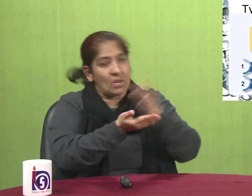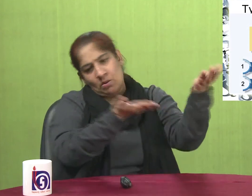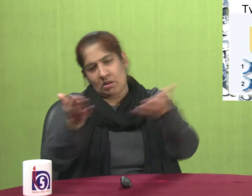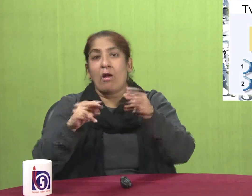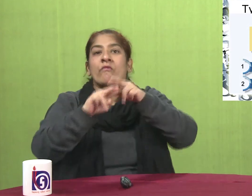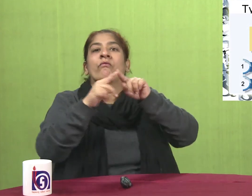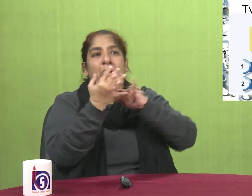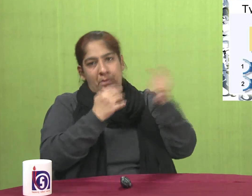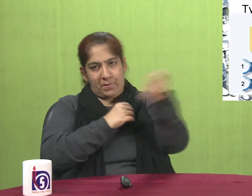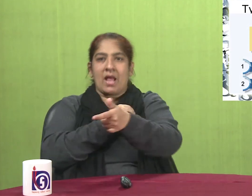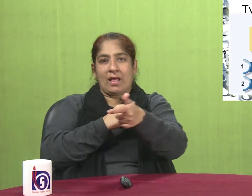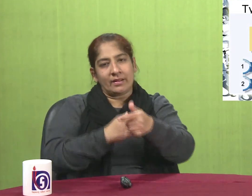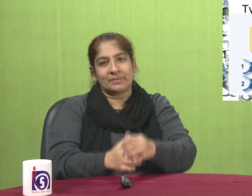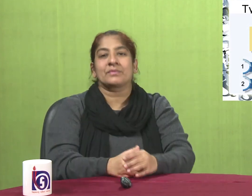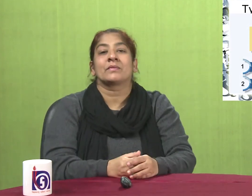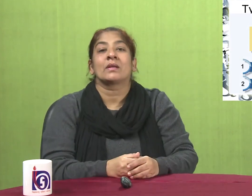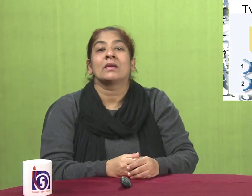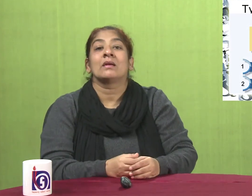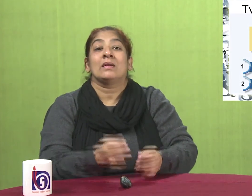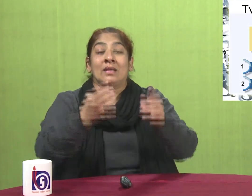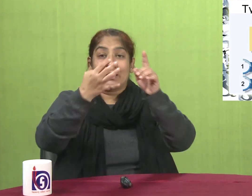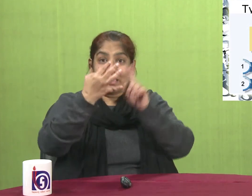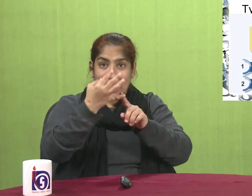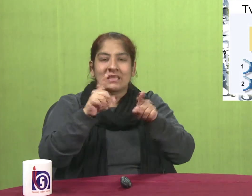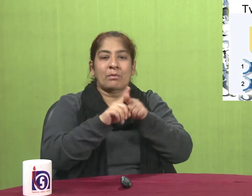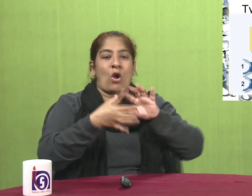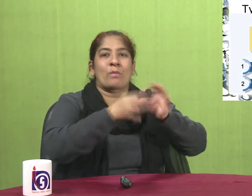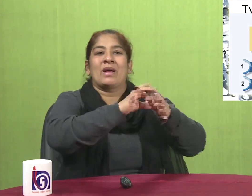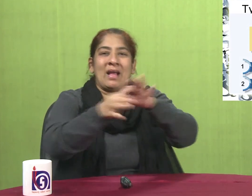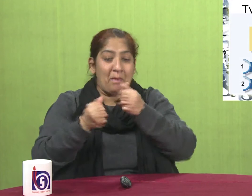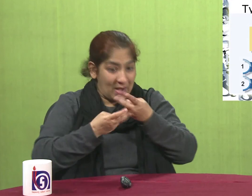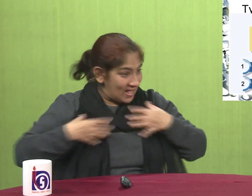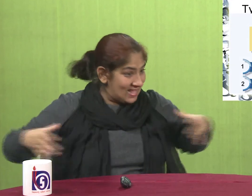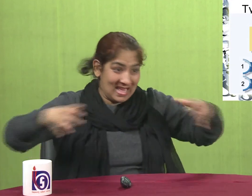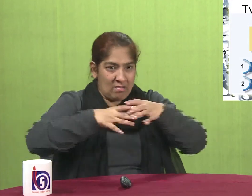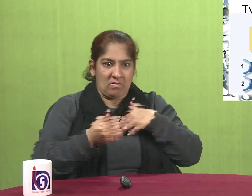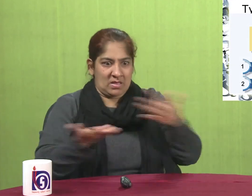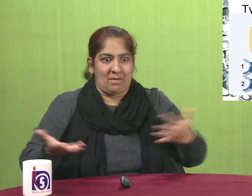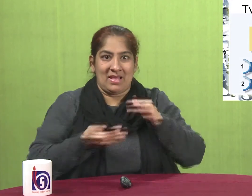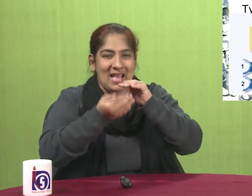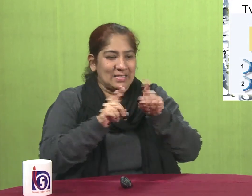fourth is cooperative warehouses. You can pay them the particular fees and you can